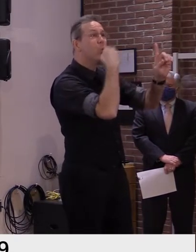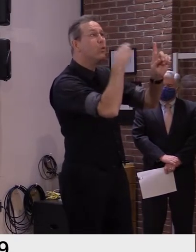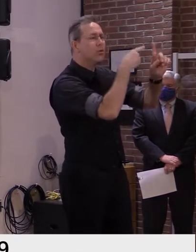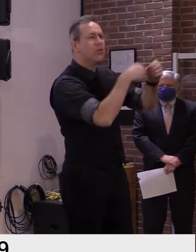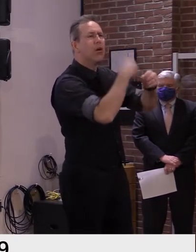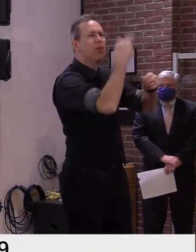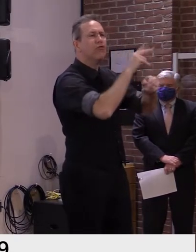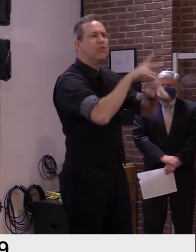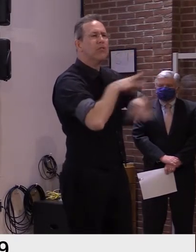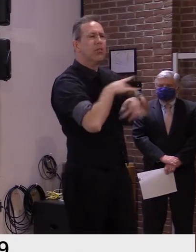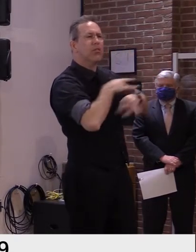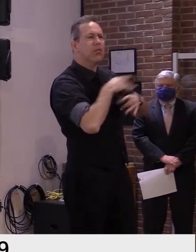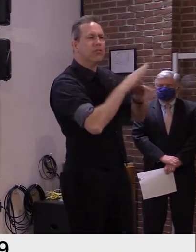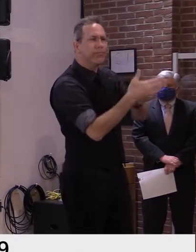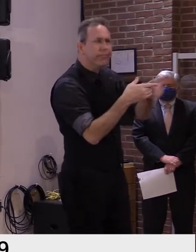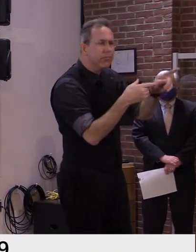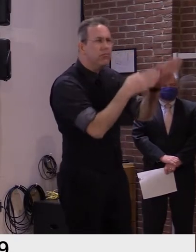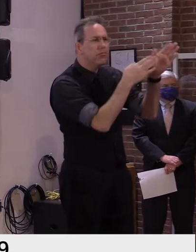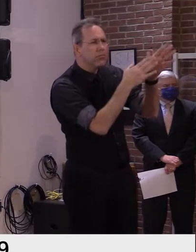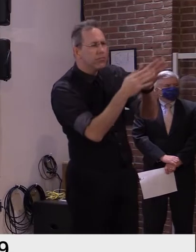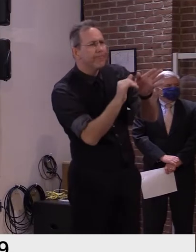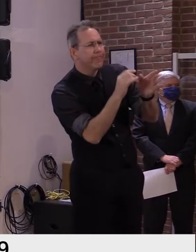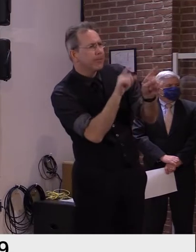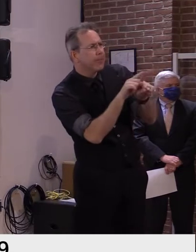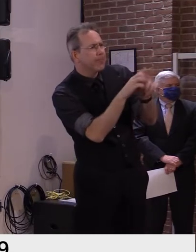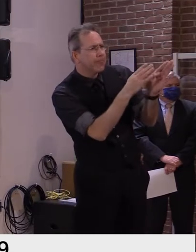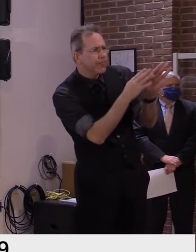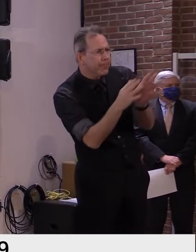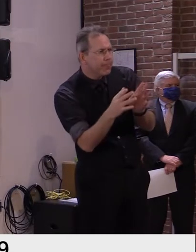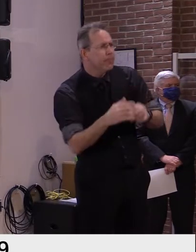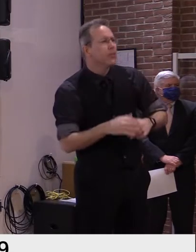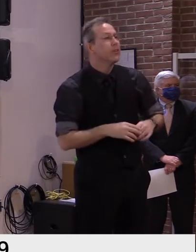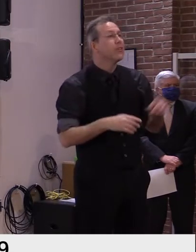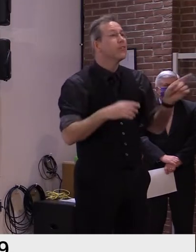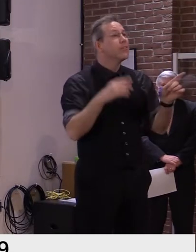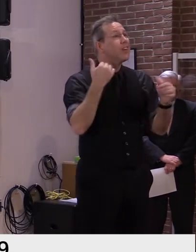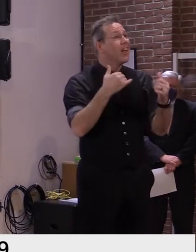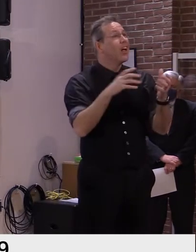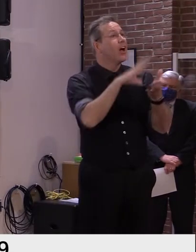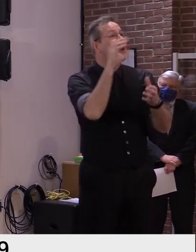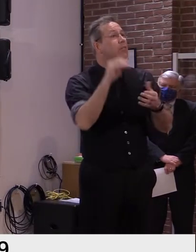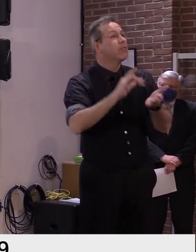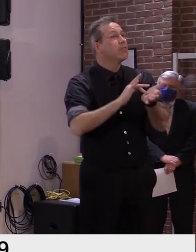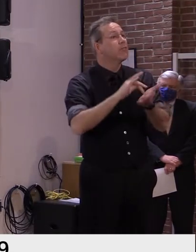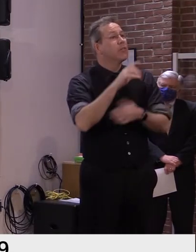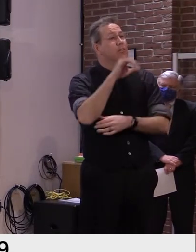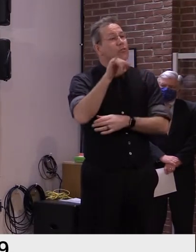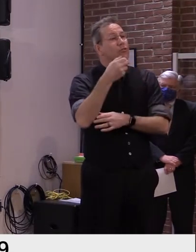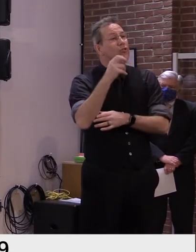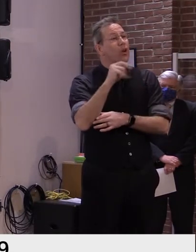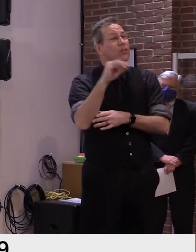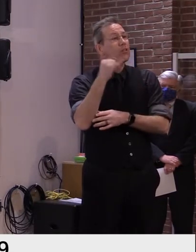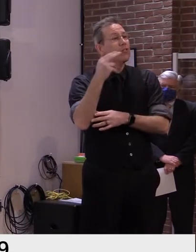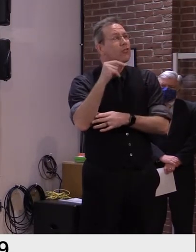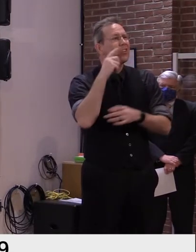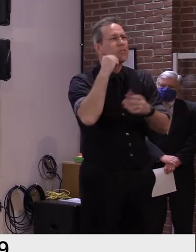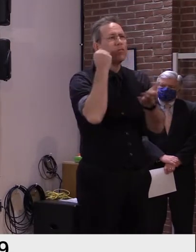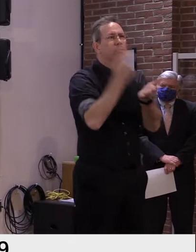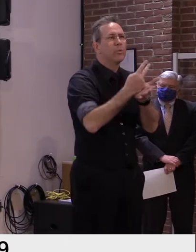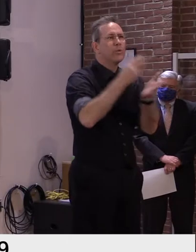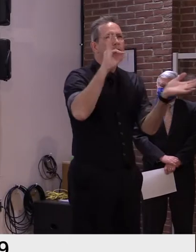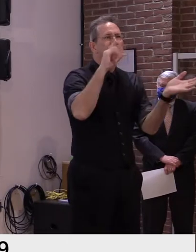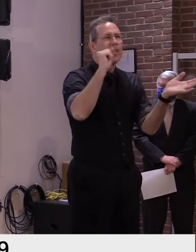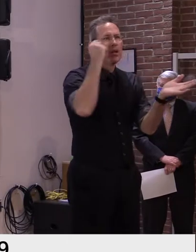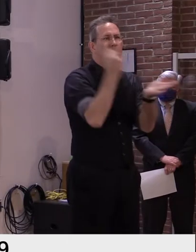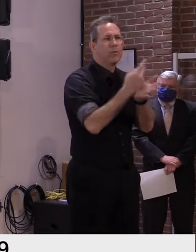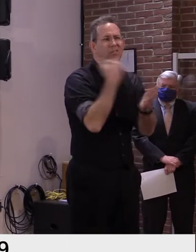With Johnson & Johnson receiving approval over the weekend, on top of increased supply from Moderna and Pfizer, we'll be able to